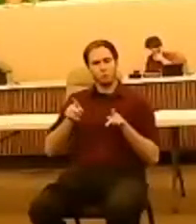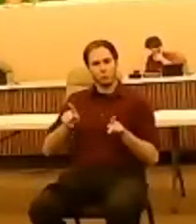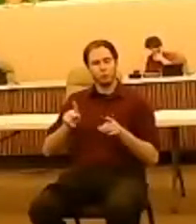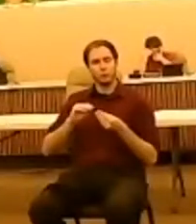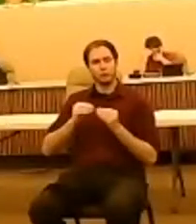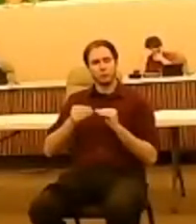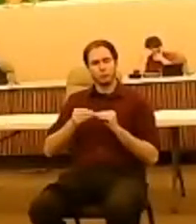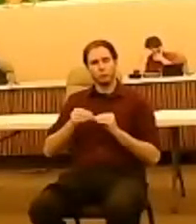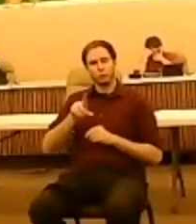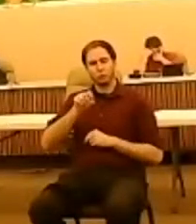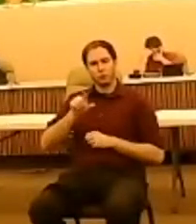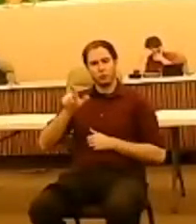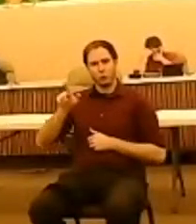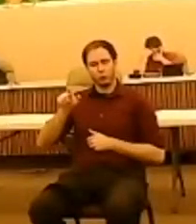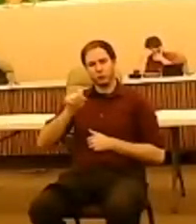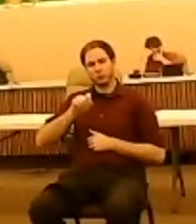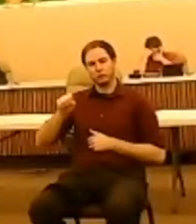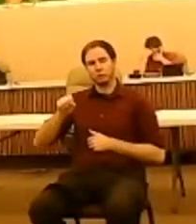number